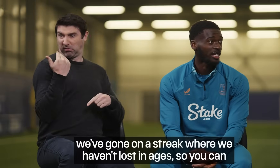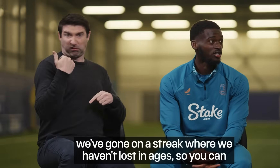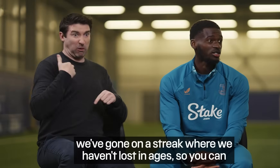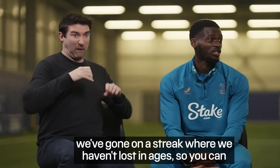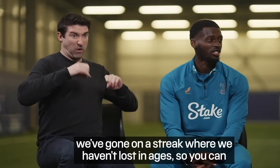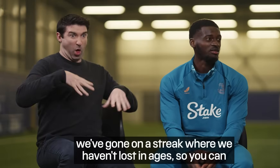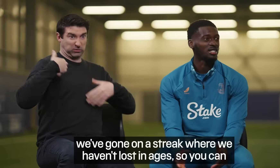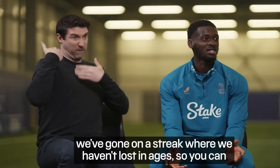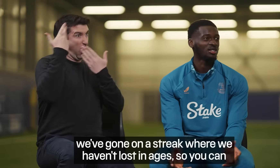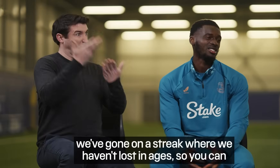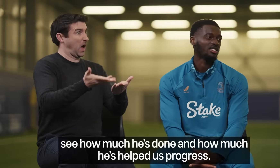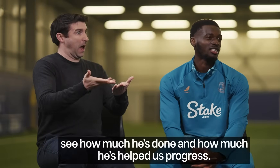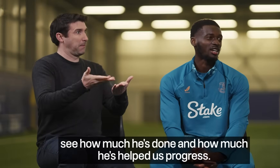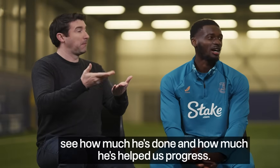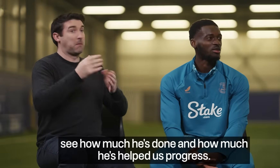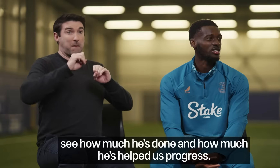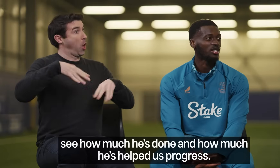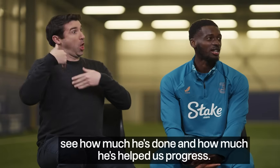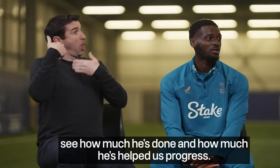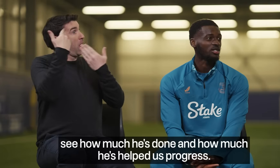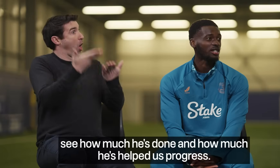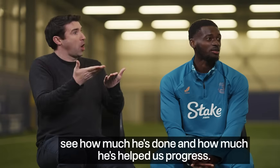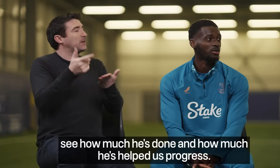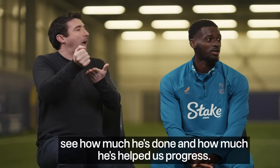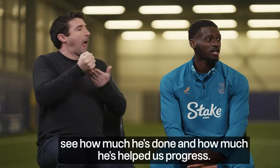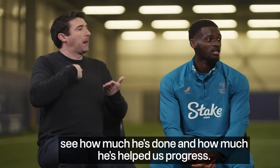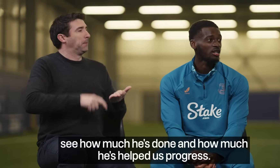ages, so you can see like how much he's done and how much it's helped us progress.